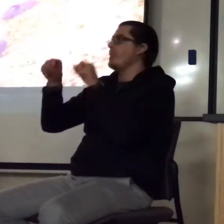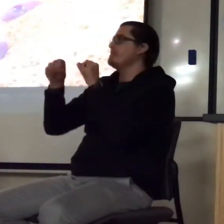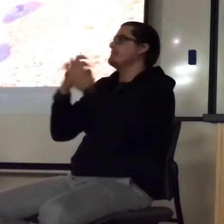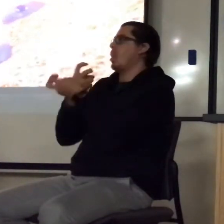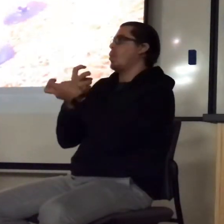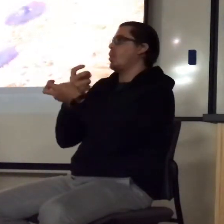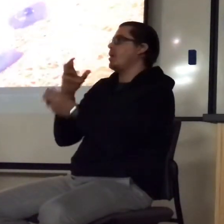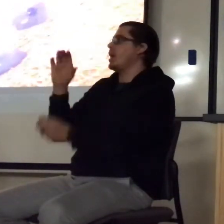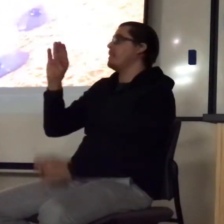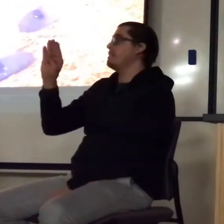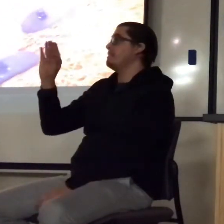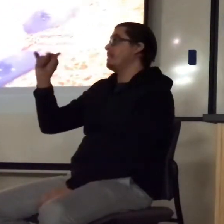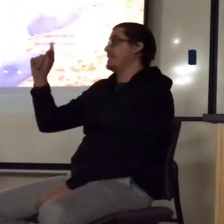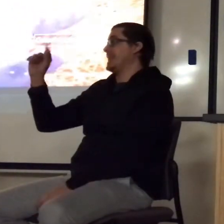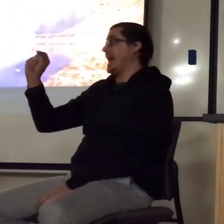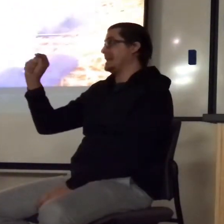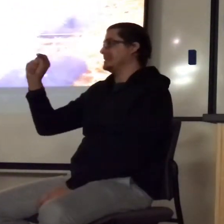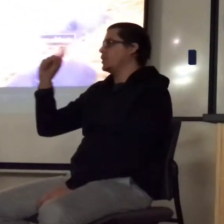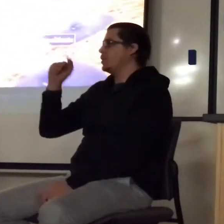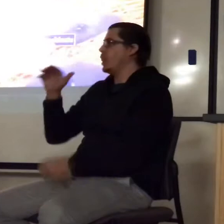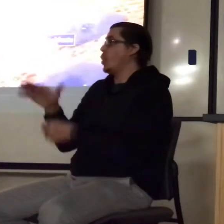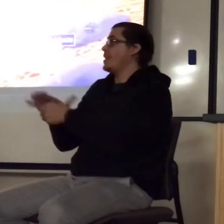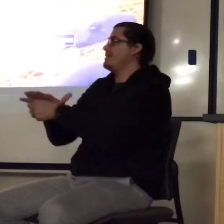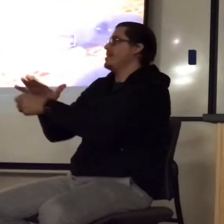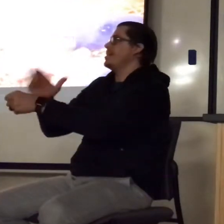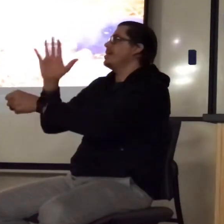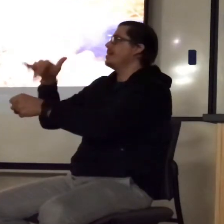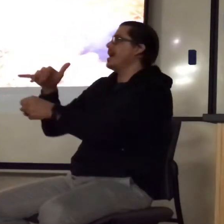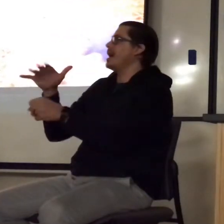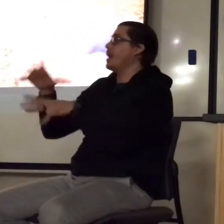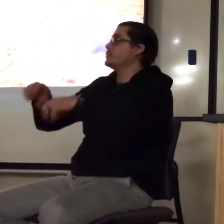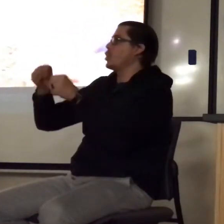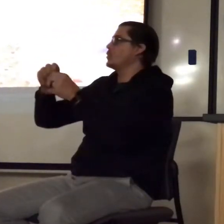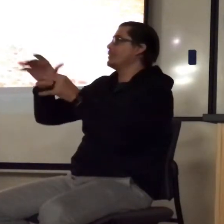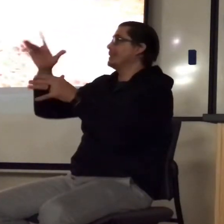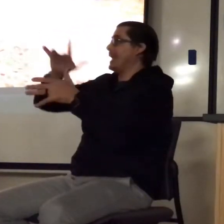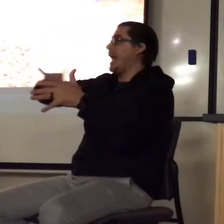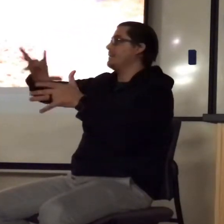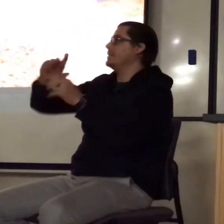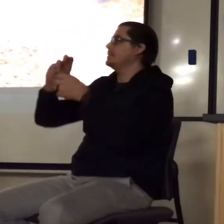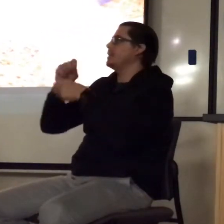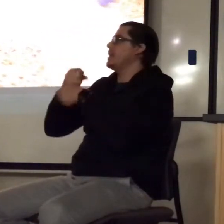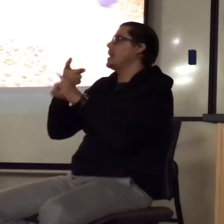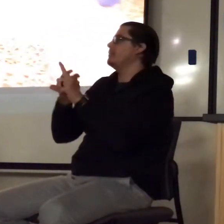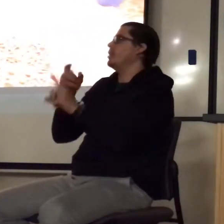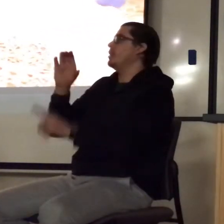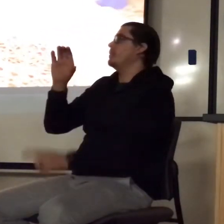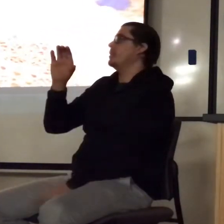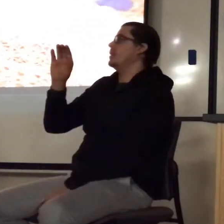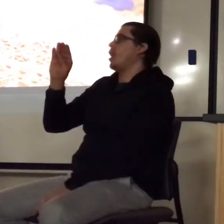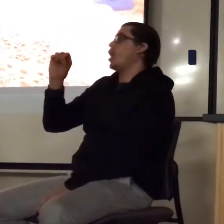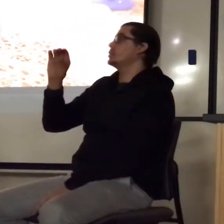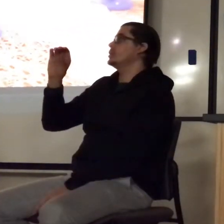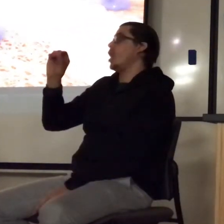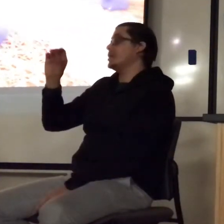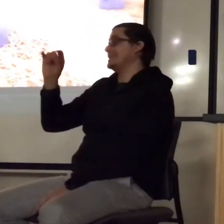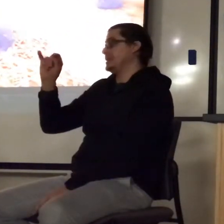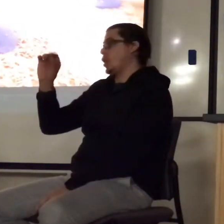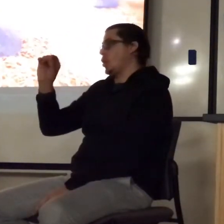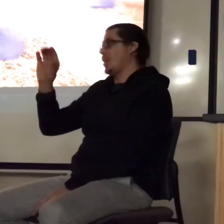and osteoblasts, which refill the resorption cavities created by osteoclasts.